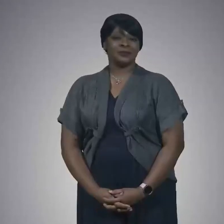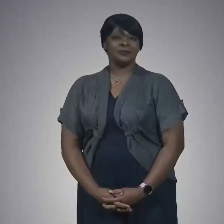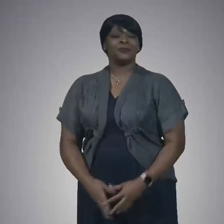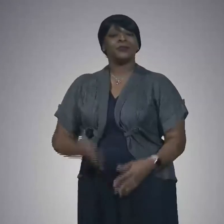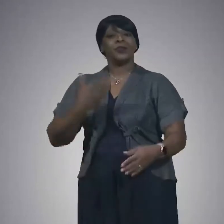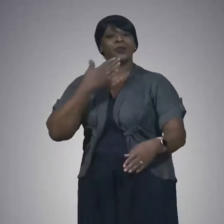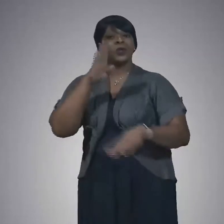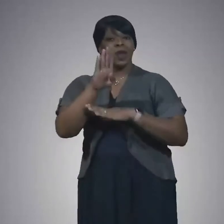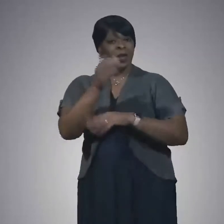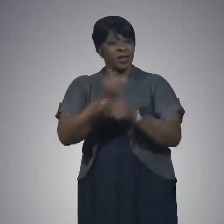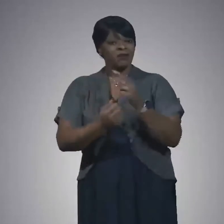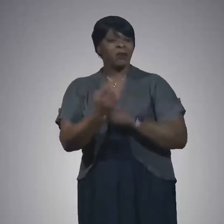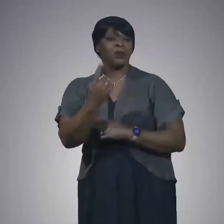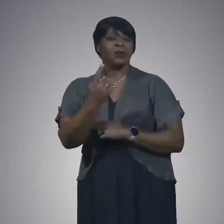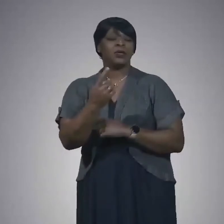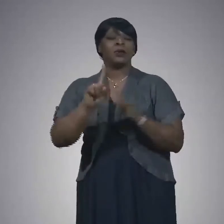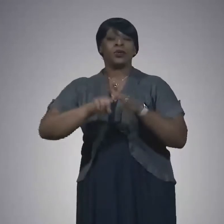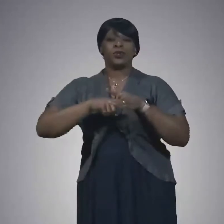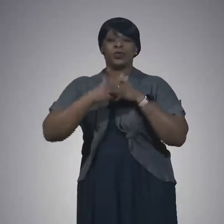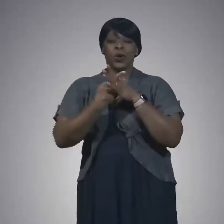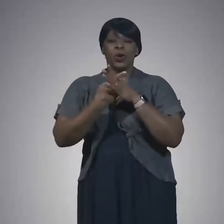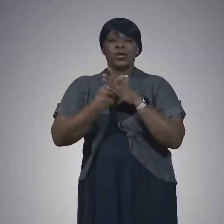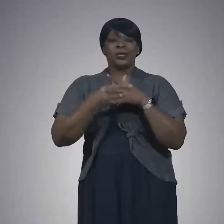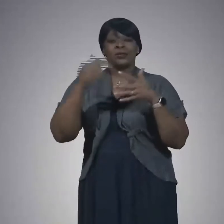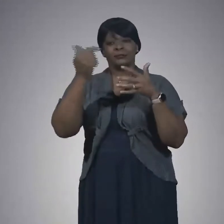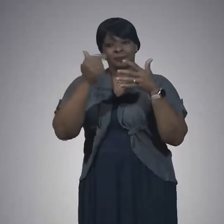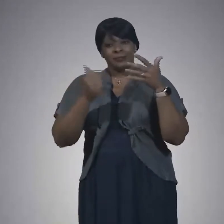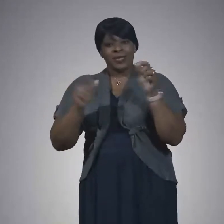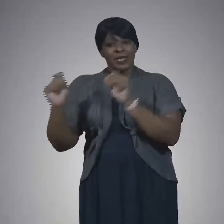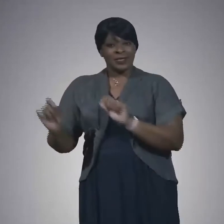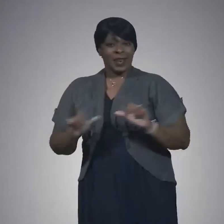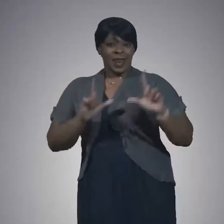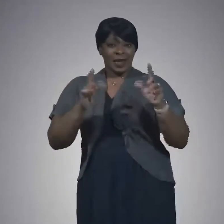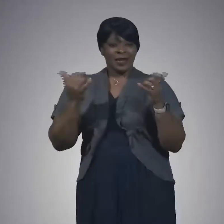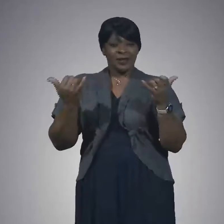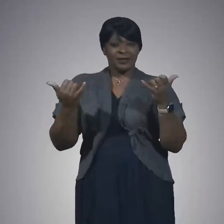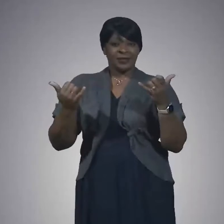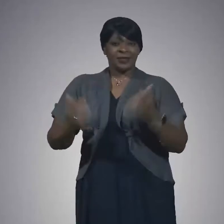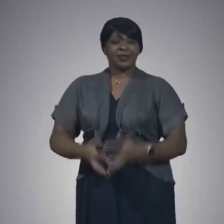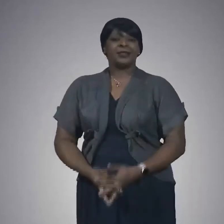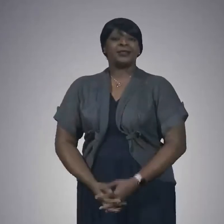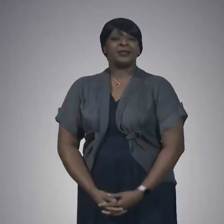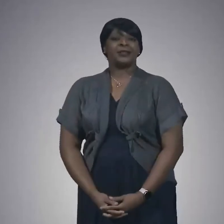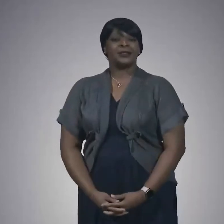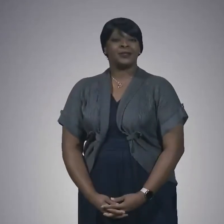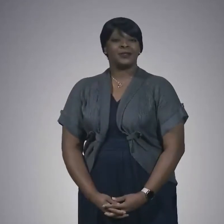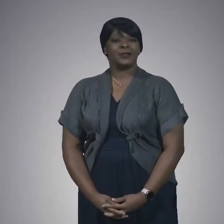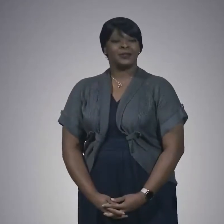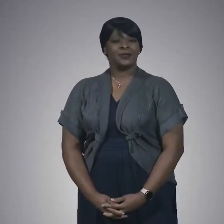Good afternoon, everyone. We're going to start with a series of slides today.